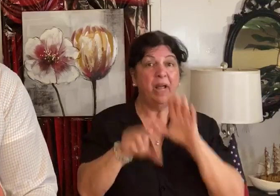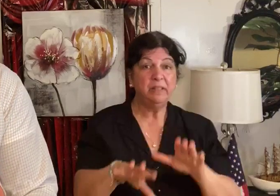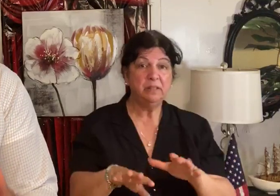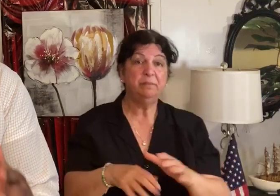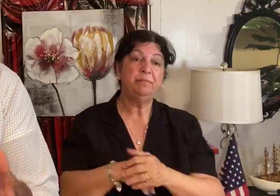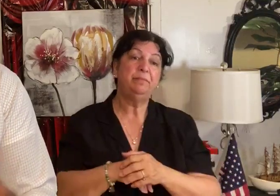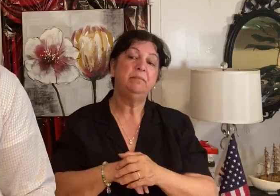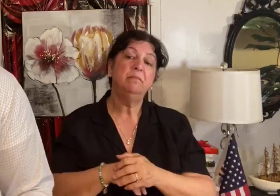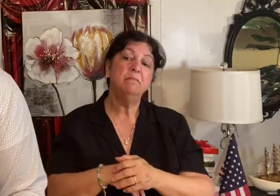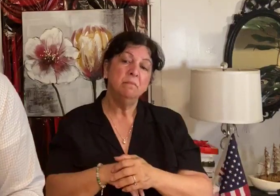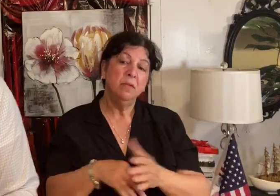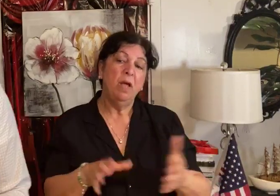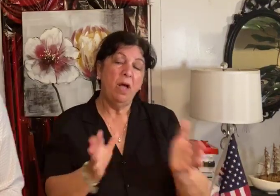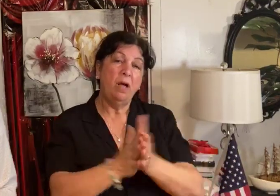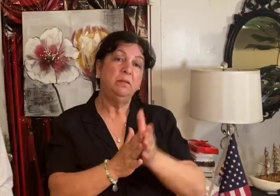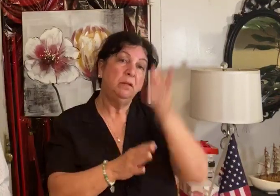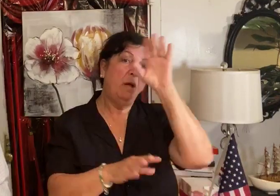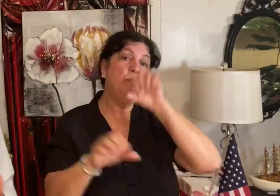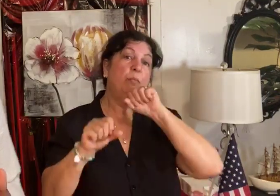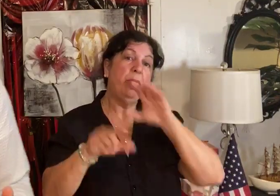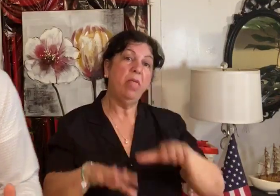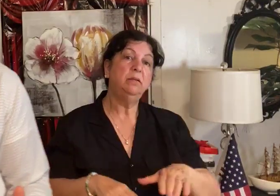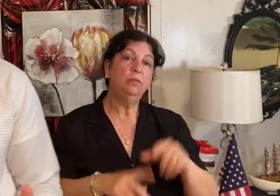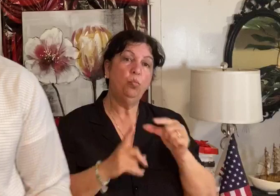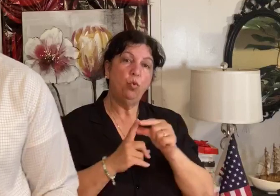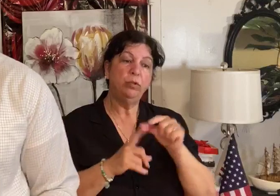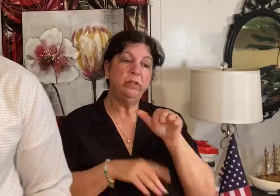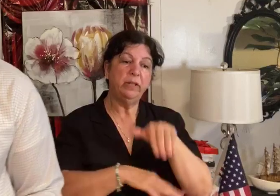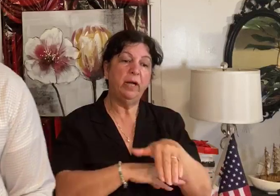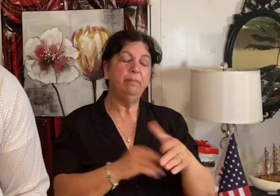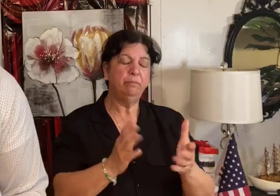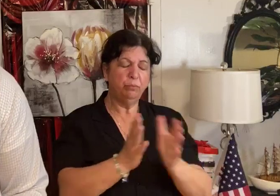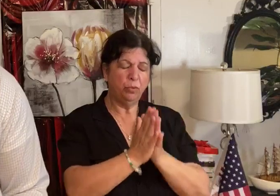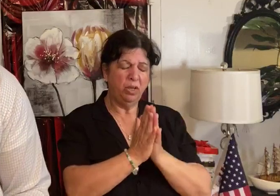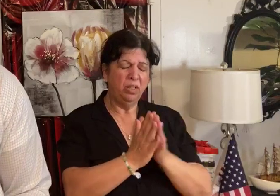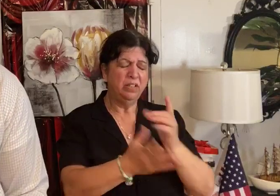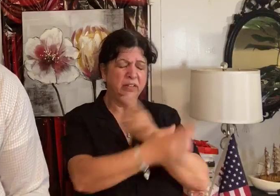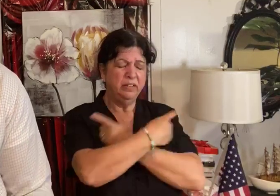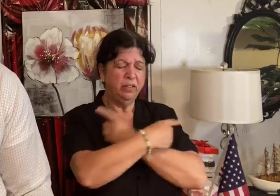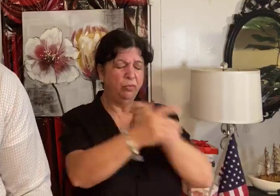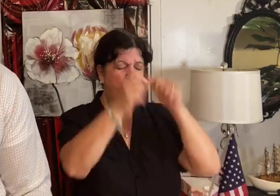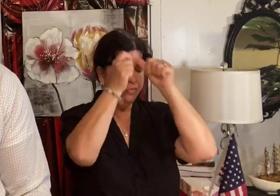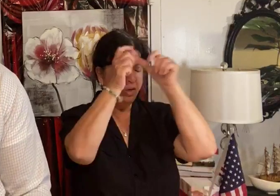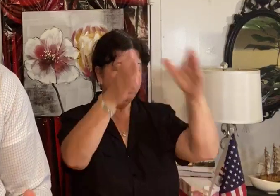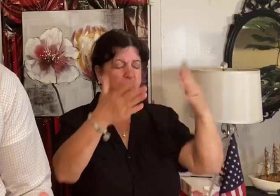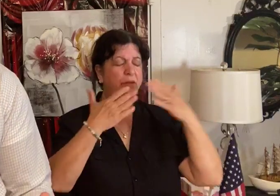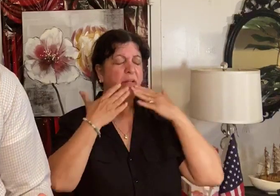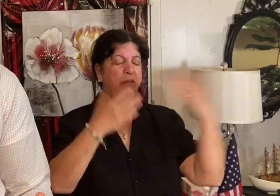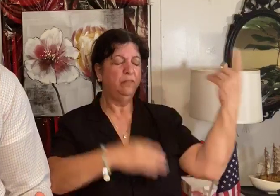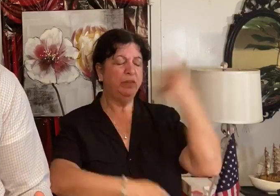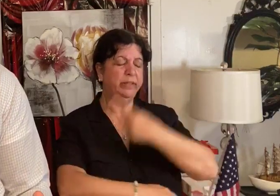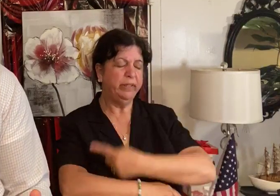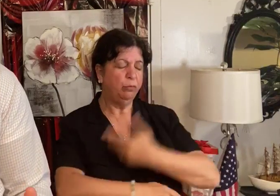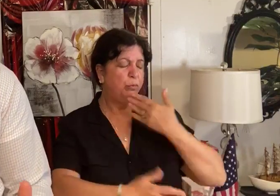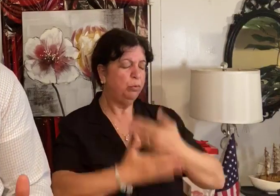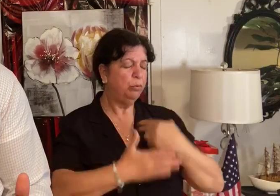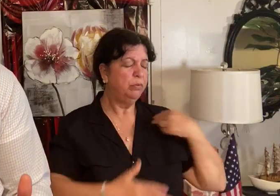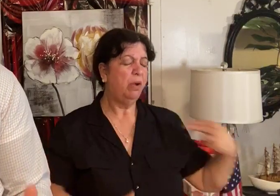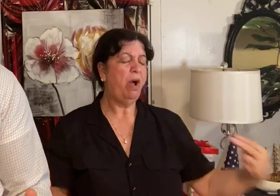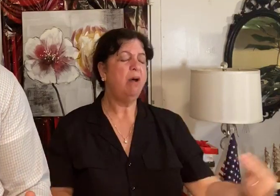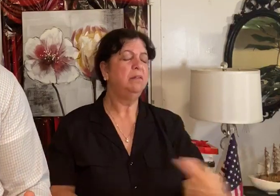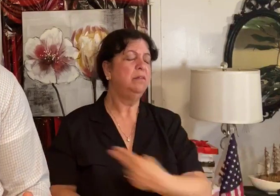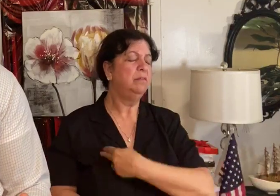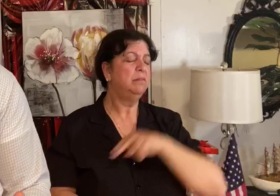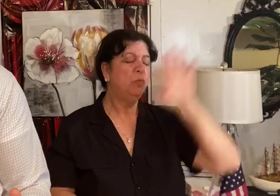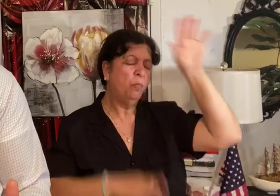for these, and ask God to bless his Word tonight. Let's pray. Dear Father, thank you for this day. Thank you for your goodness and for